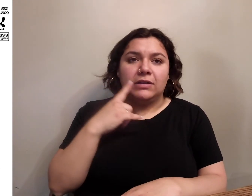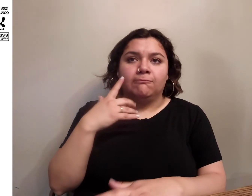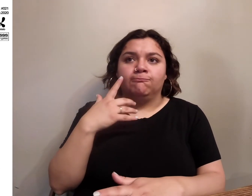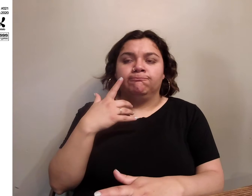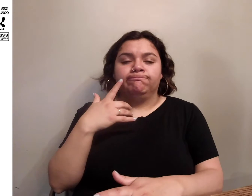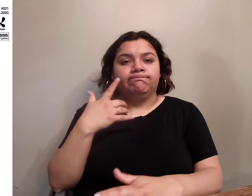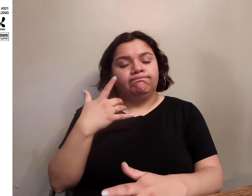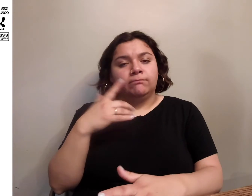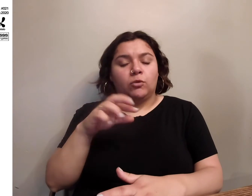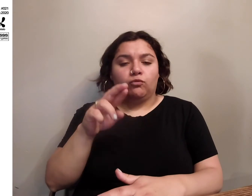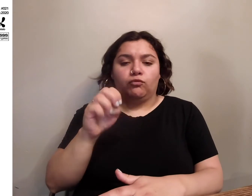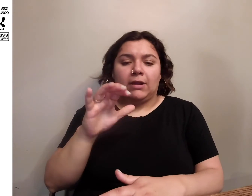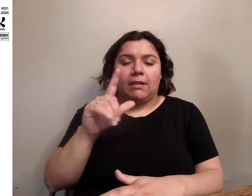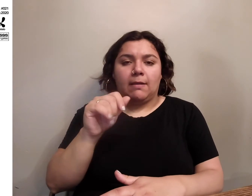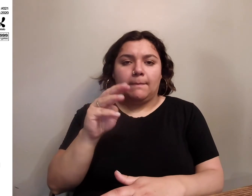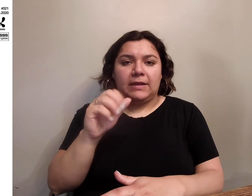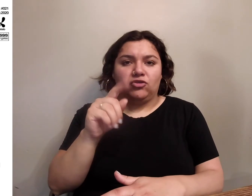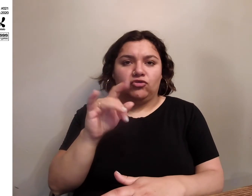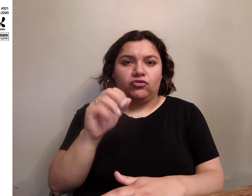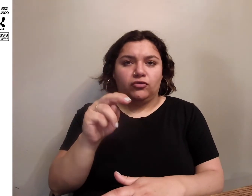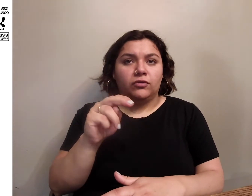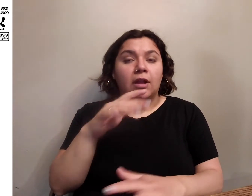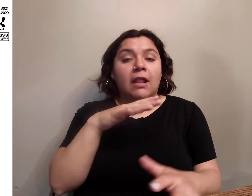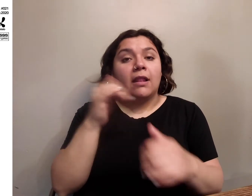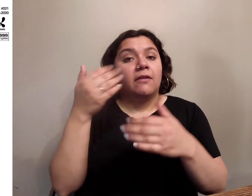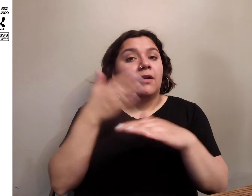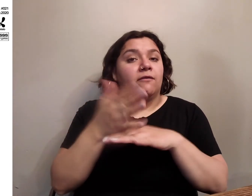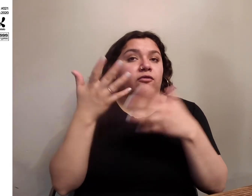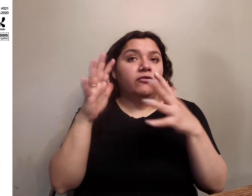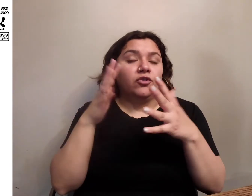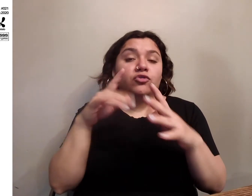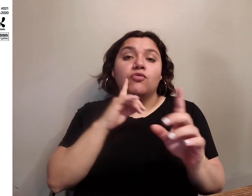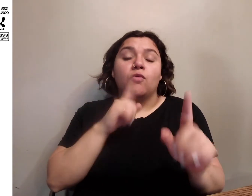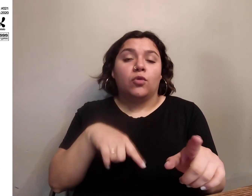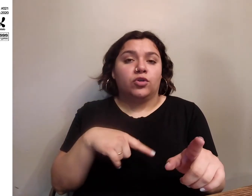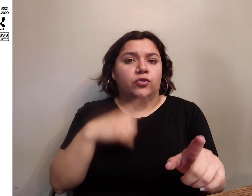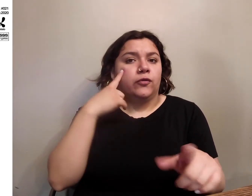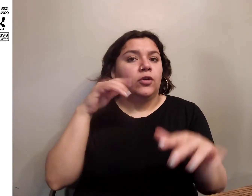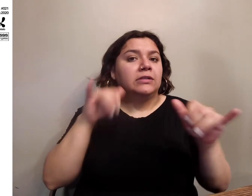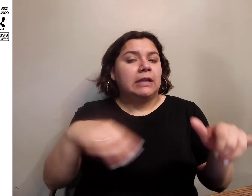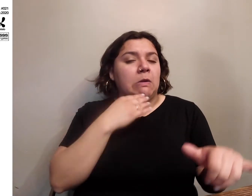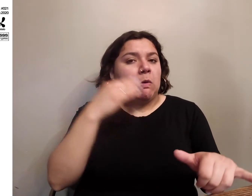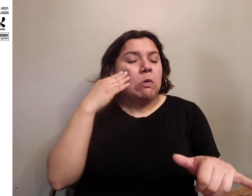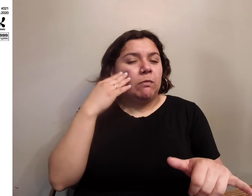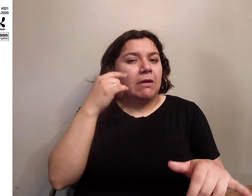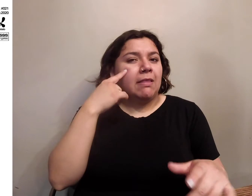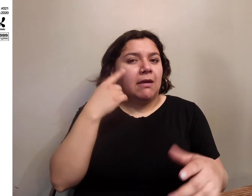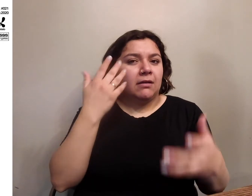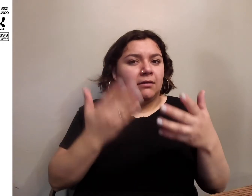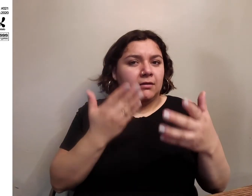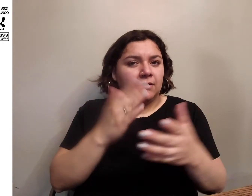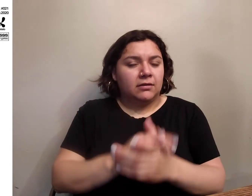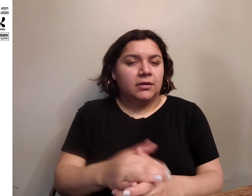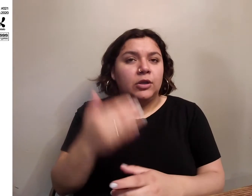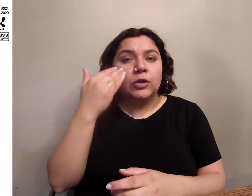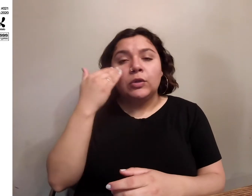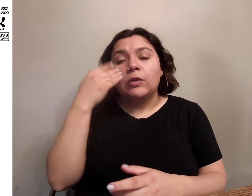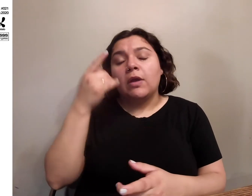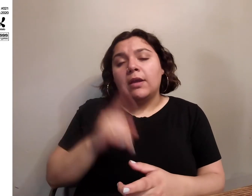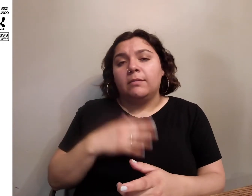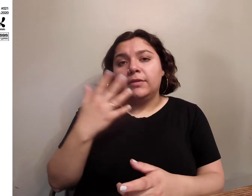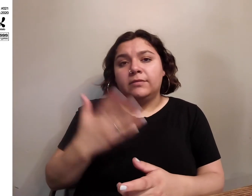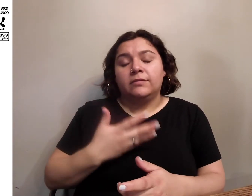going on where, I went out right after the order. I thought, and when